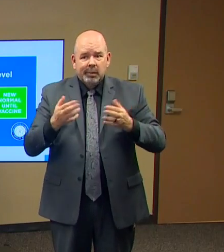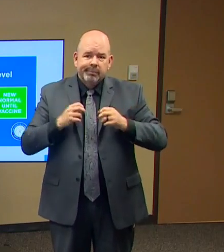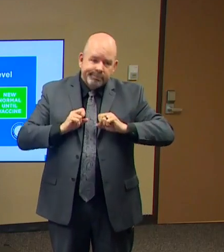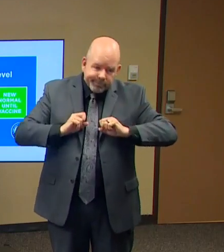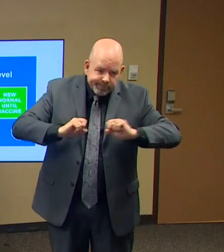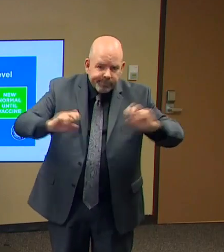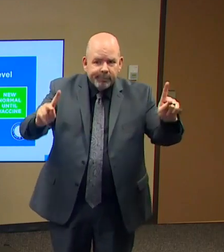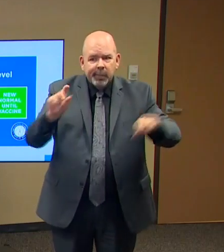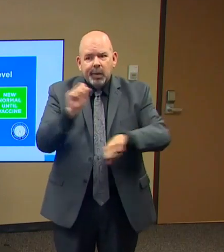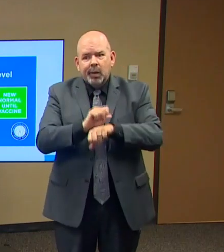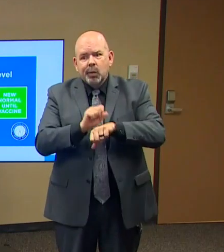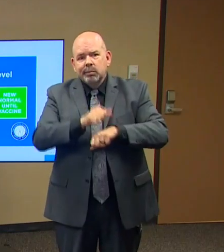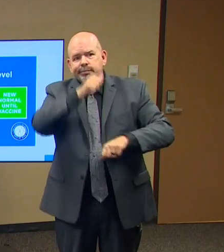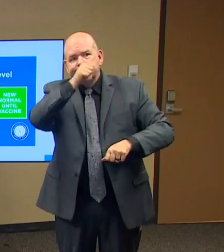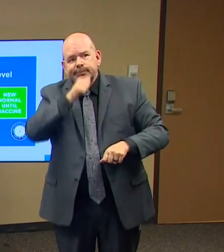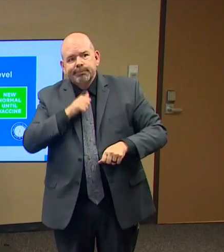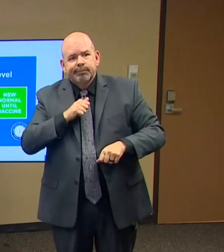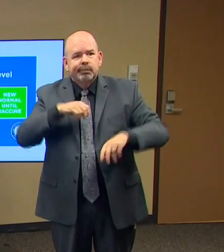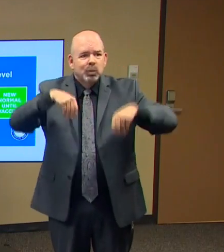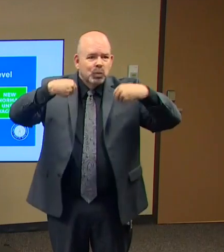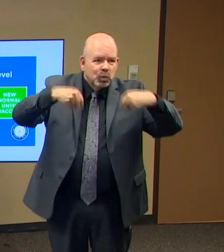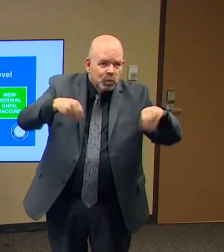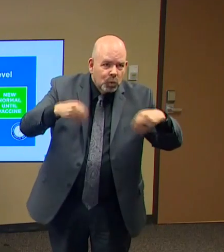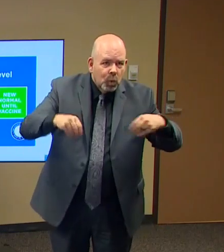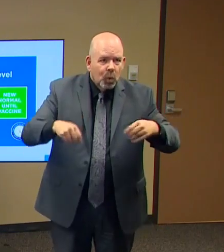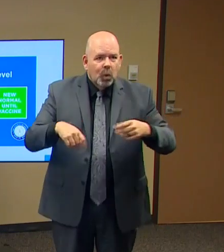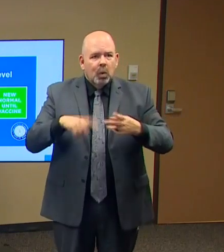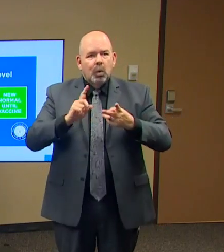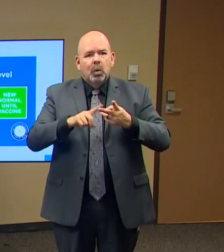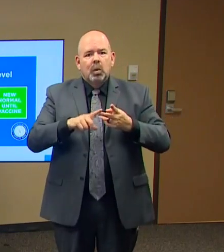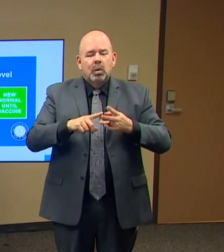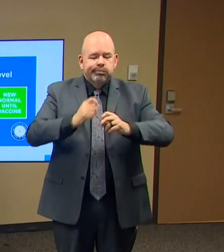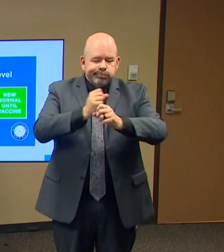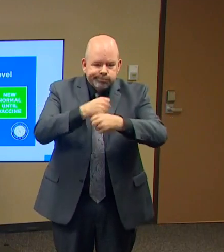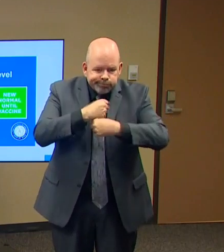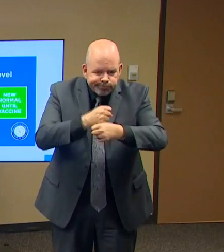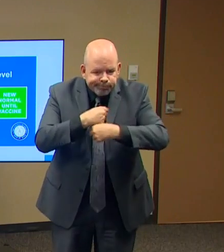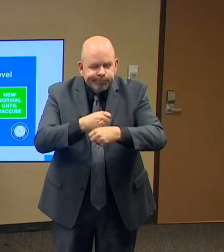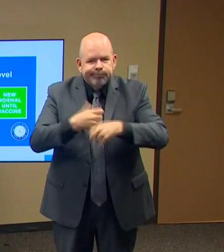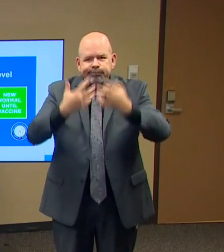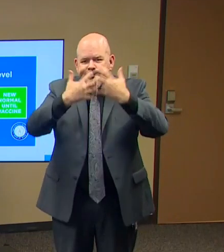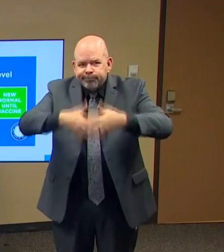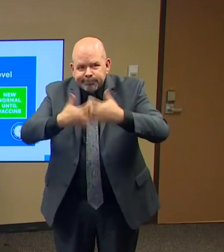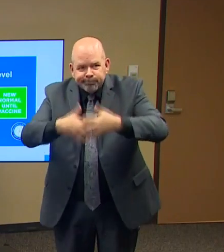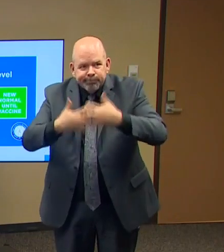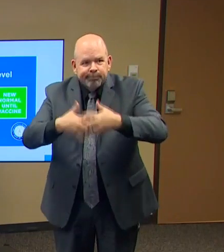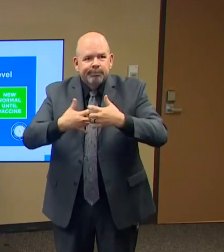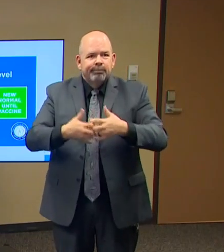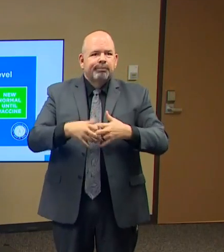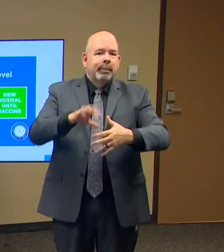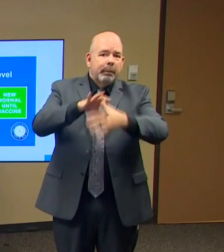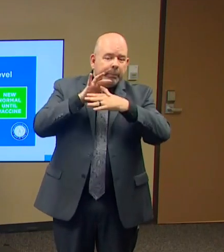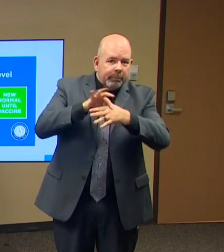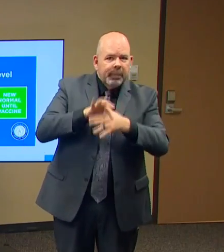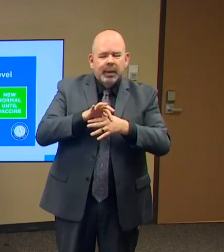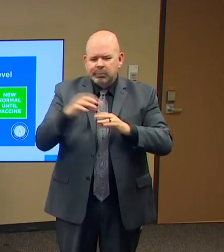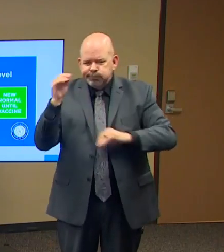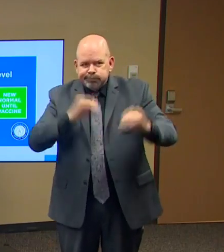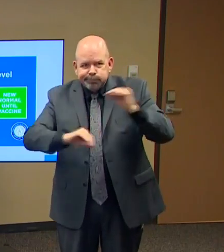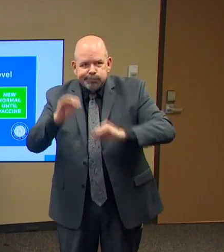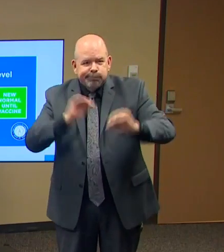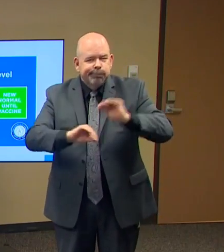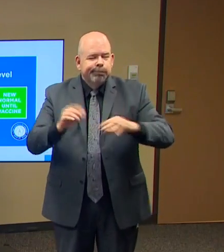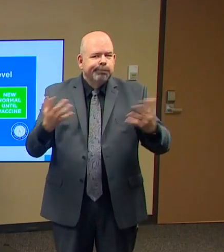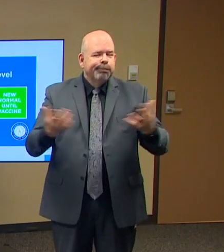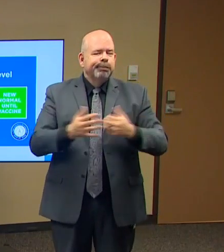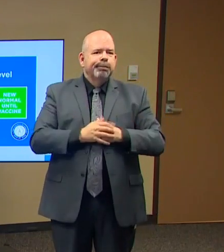groceries, to work in those manufacturing plants, that are working in those meat processing plants that are getting sick, they tend